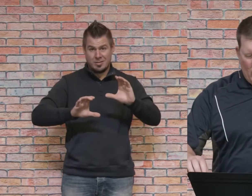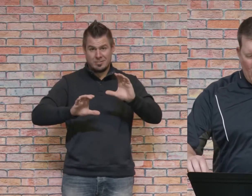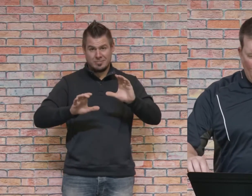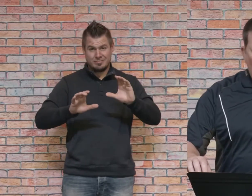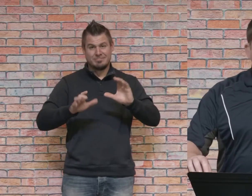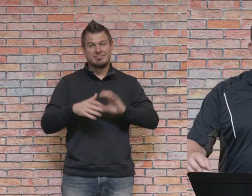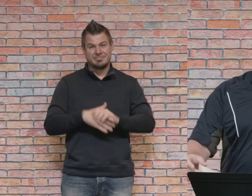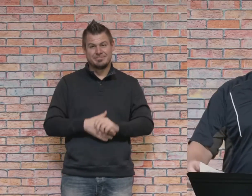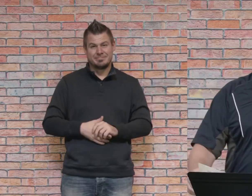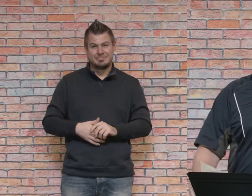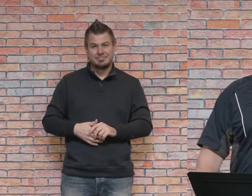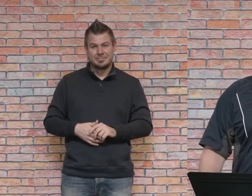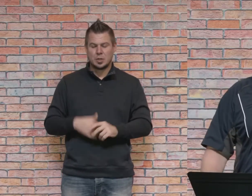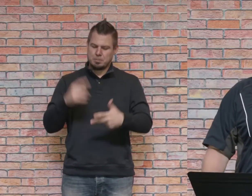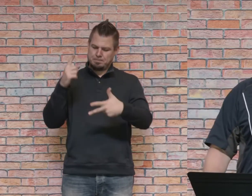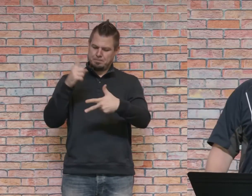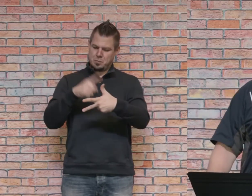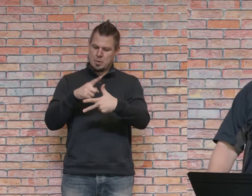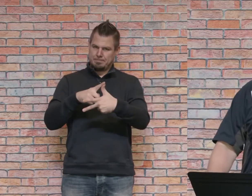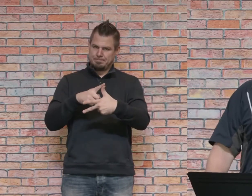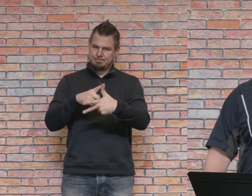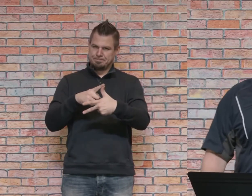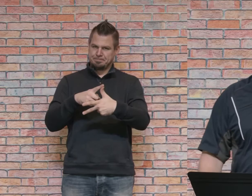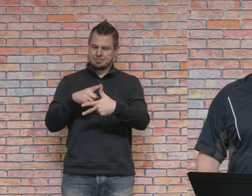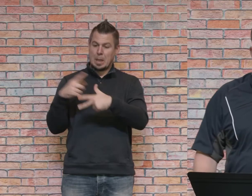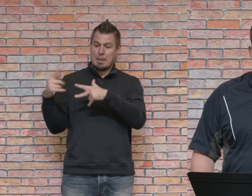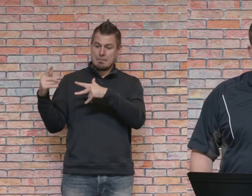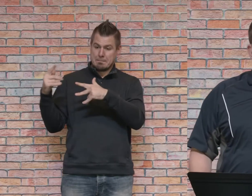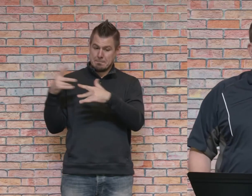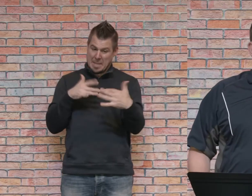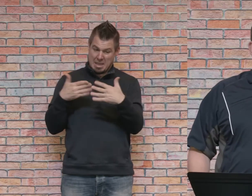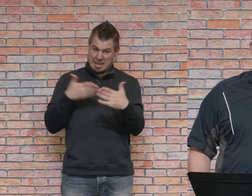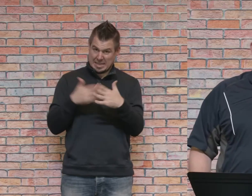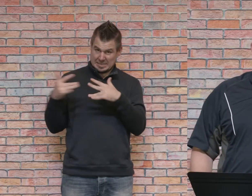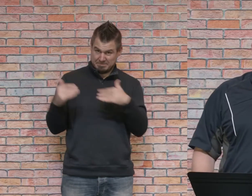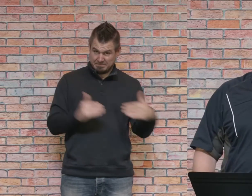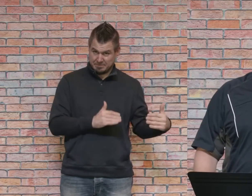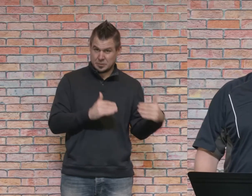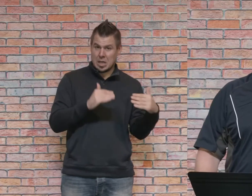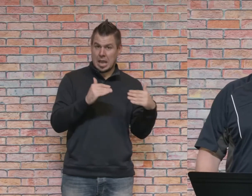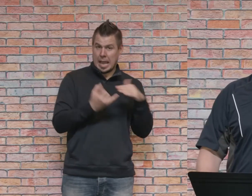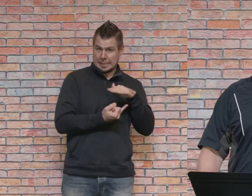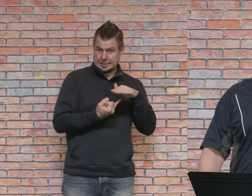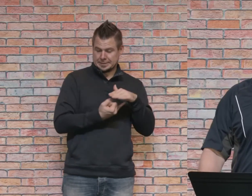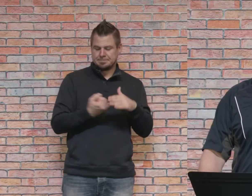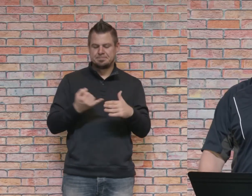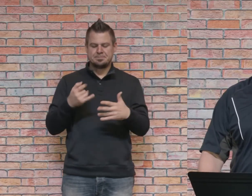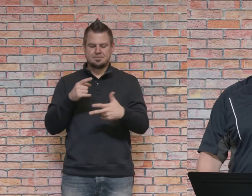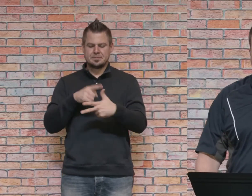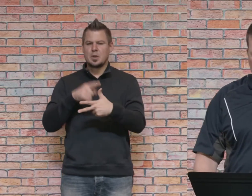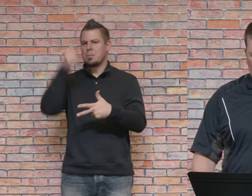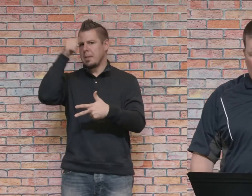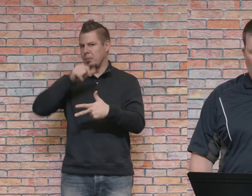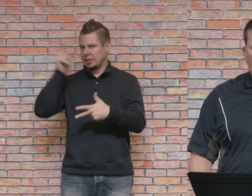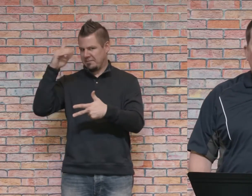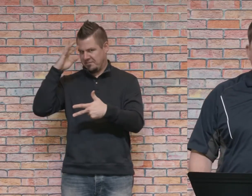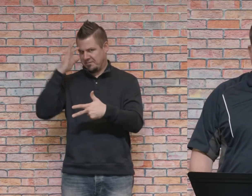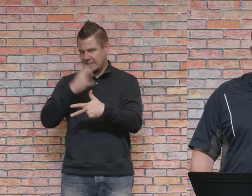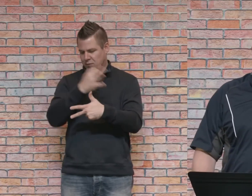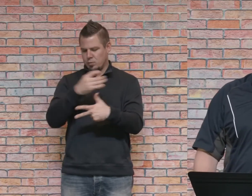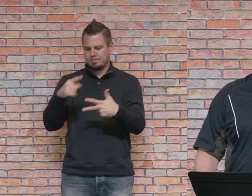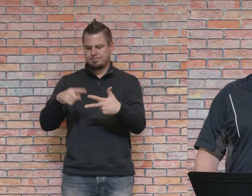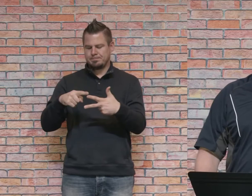So, one, we need to remember the faithfulness of God to fight this drift toward isolation. We also need to